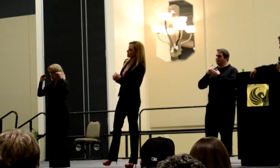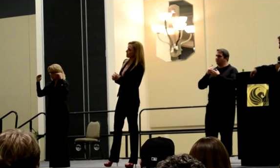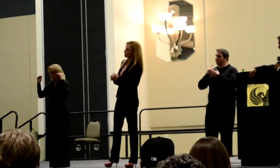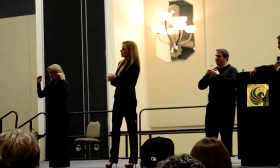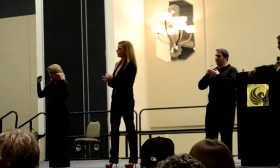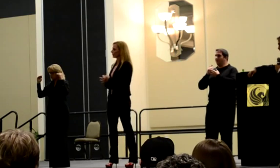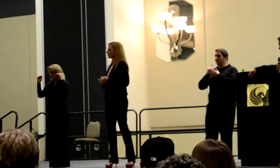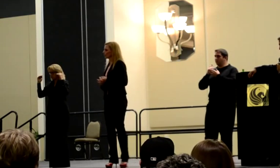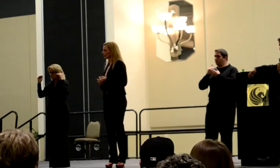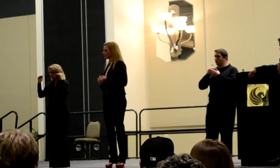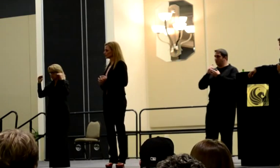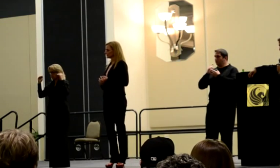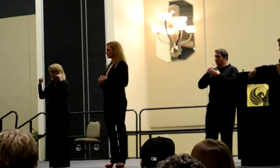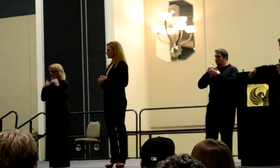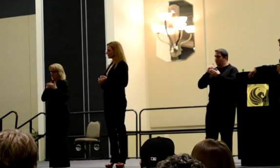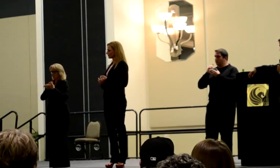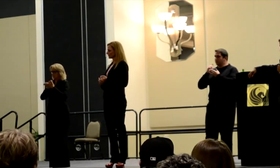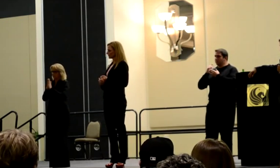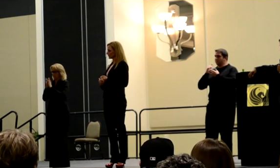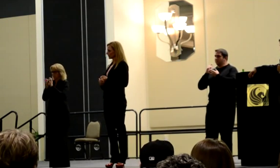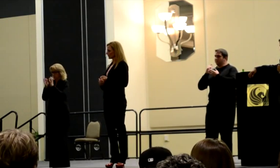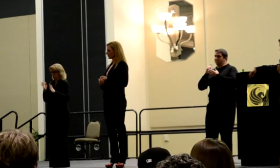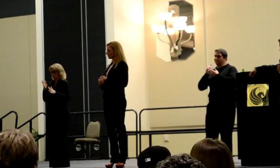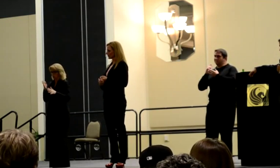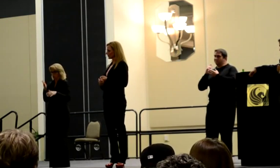So I became an interpreter because,